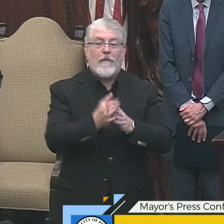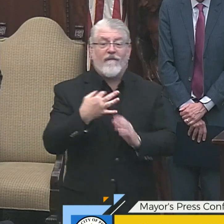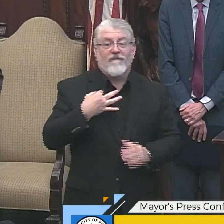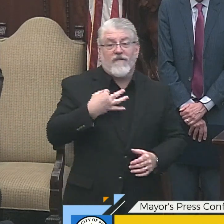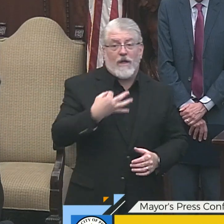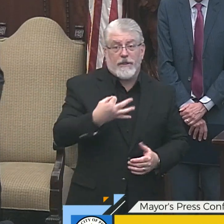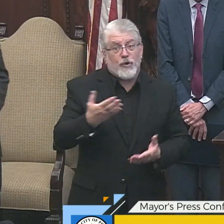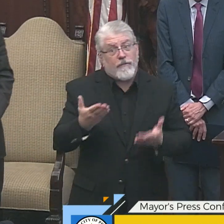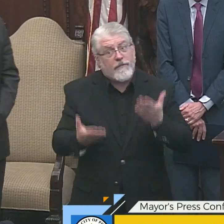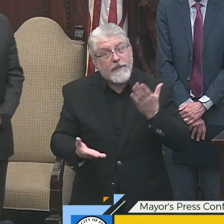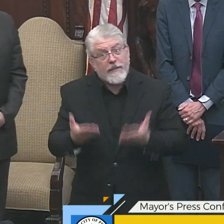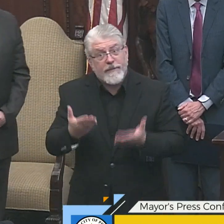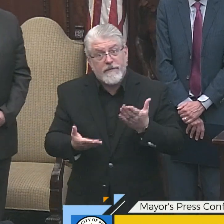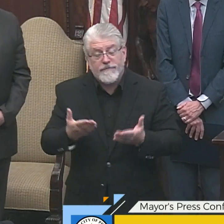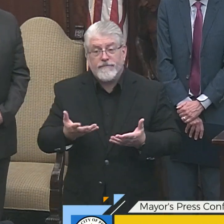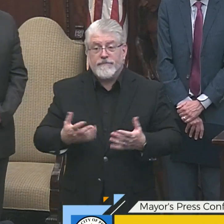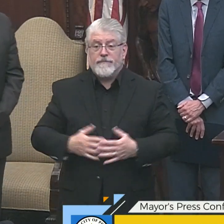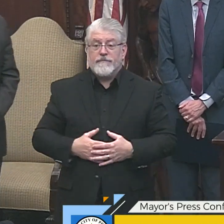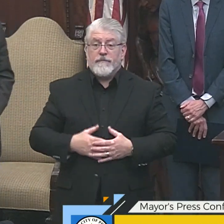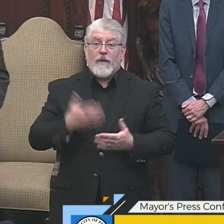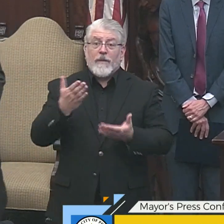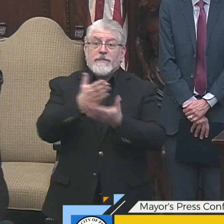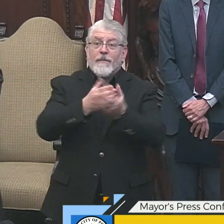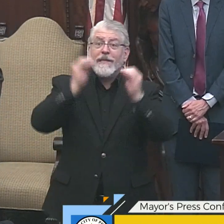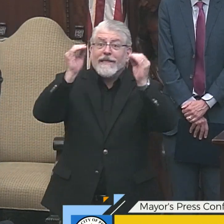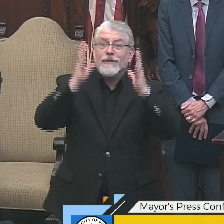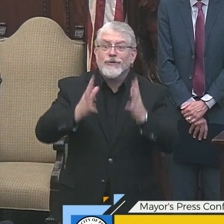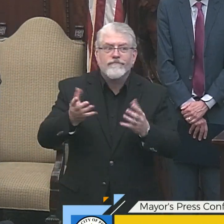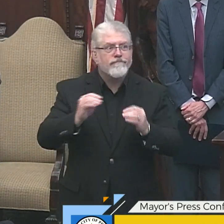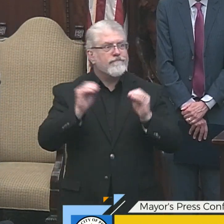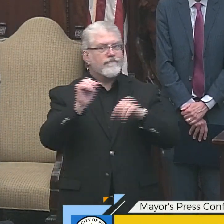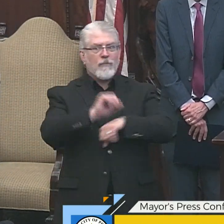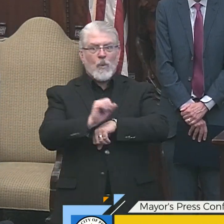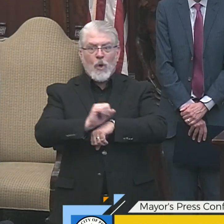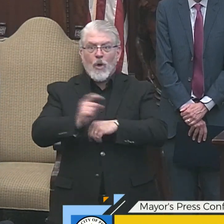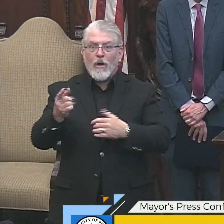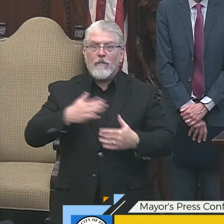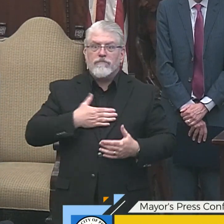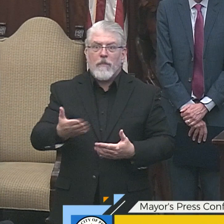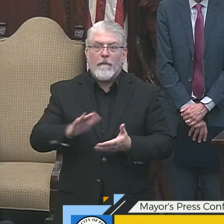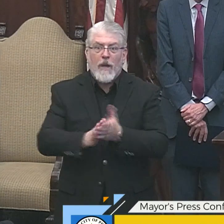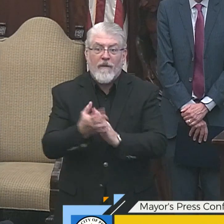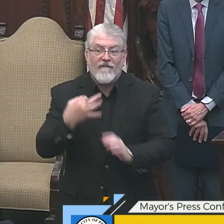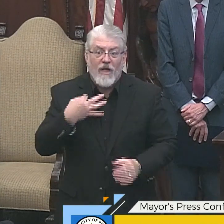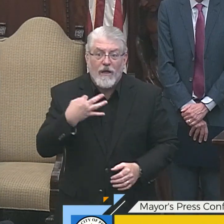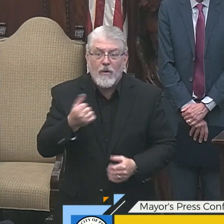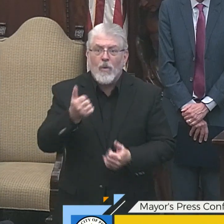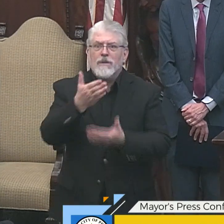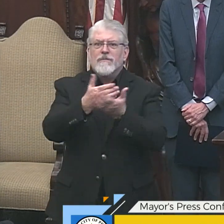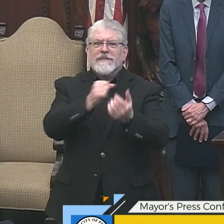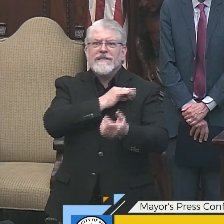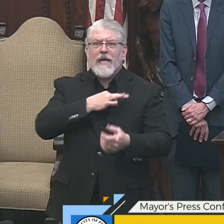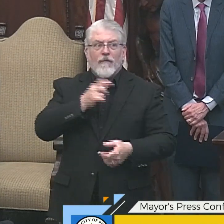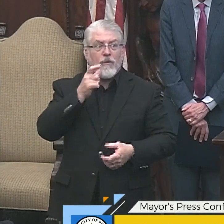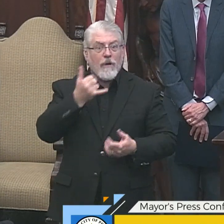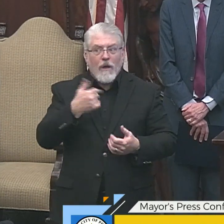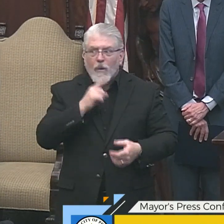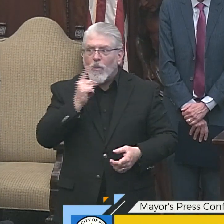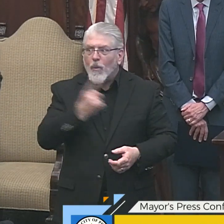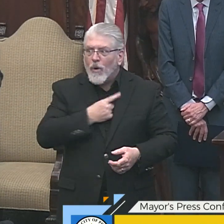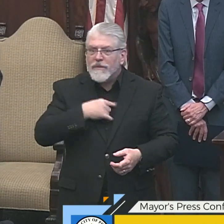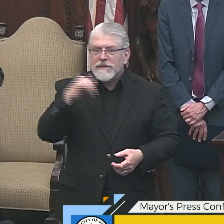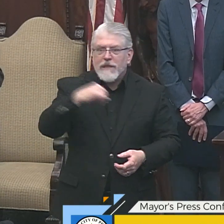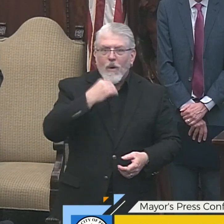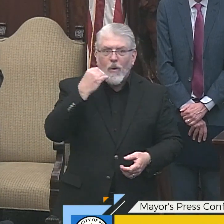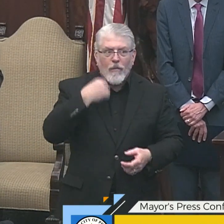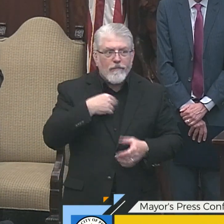teacher, that they also volunteer for these social service agencies. This is a crisis that's going to take all of Philadelphia to